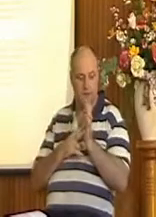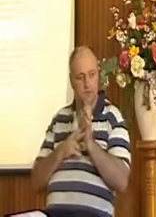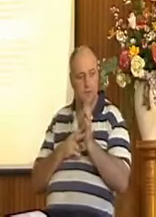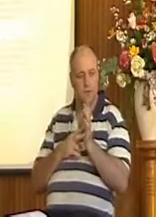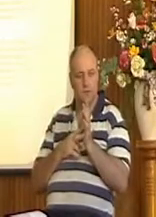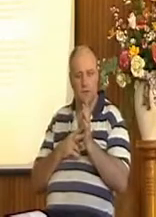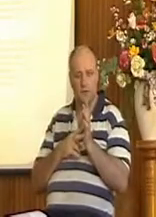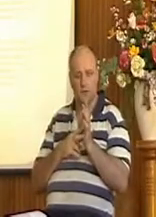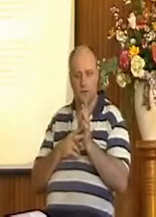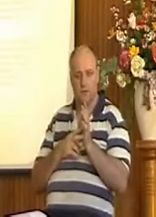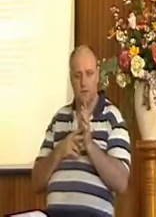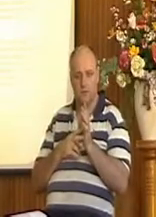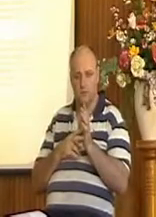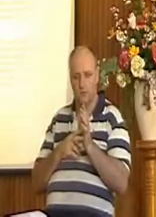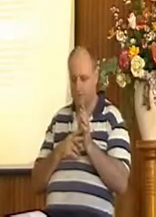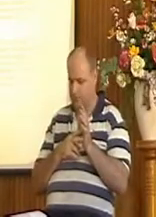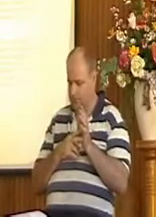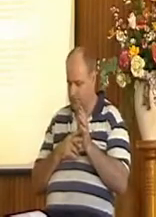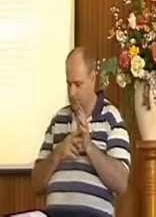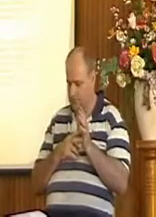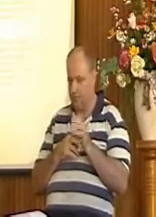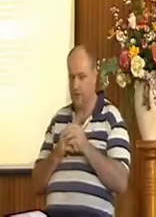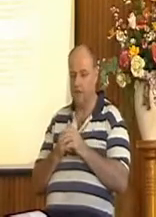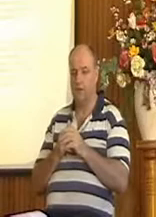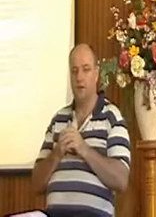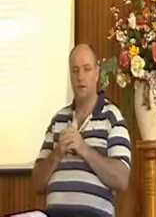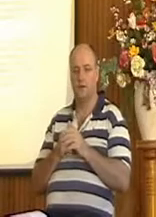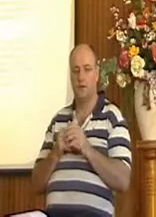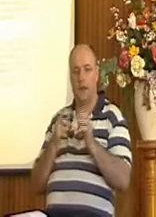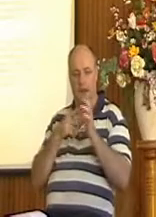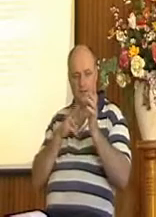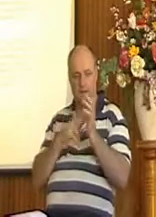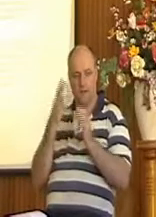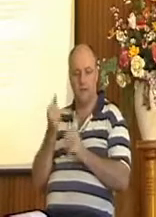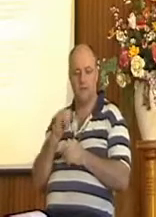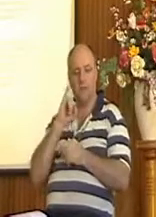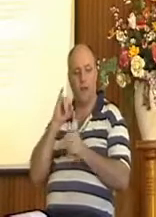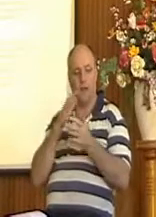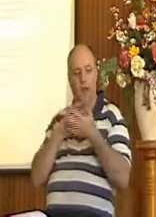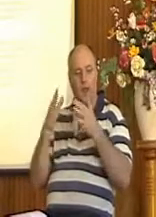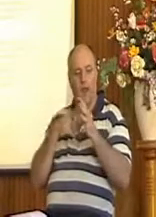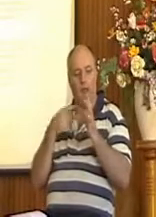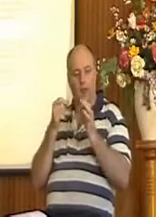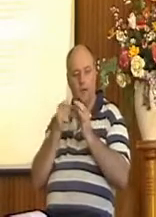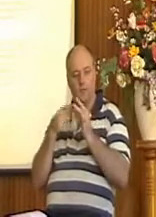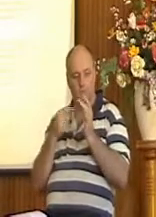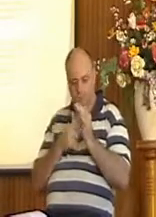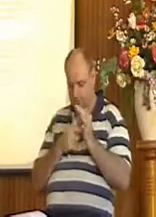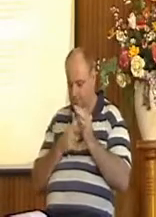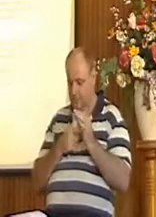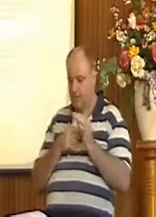uses different English words to translate them. It does that all the time. It's one of the foibles, the oddities, of the